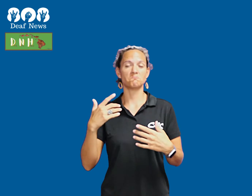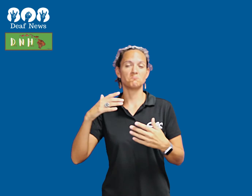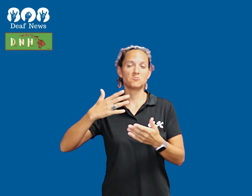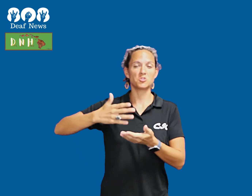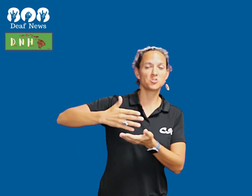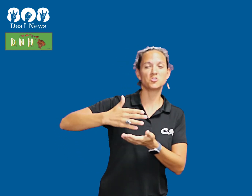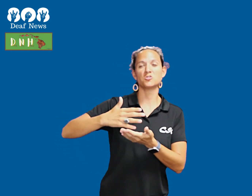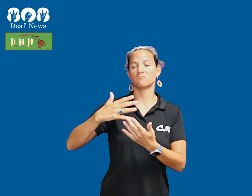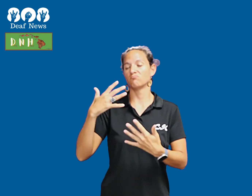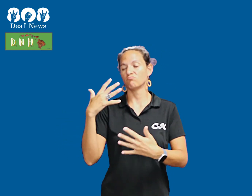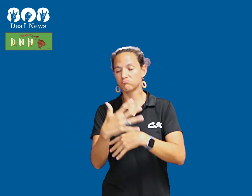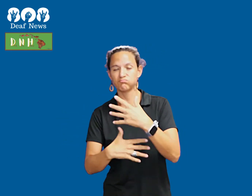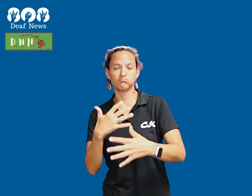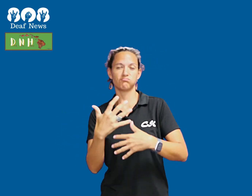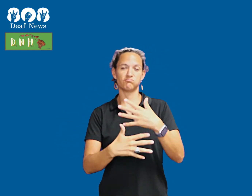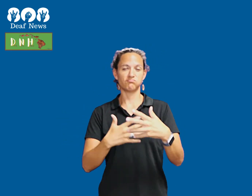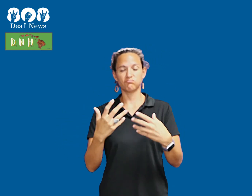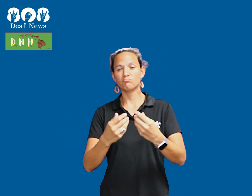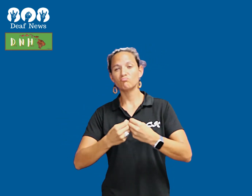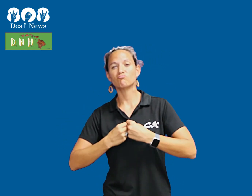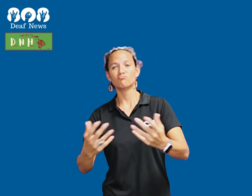of food to friends and family.